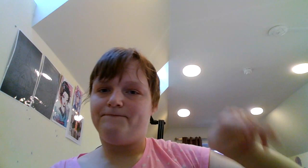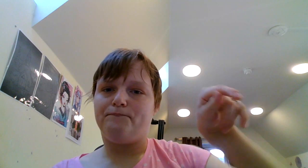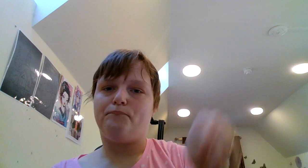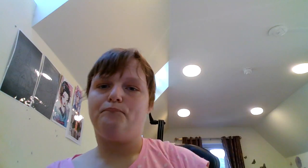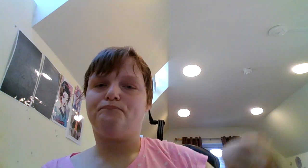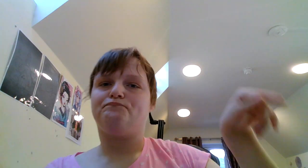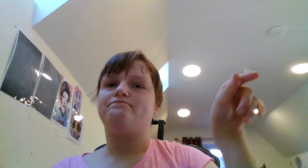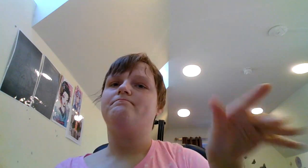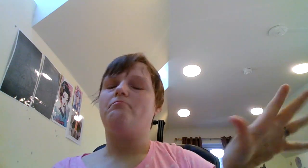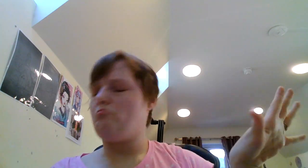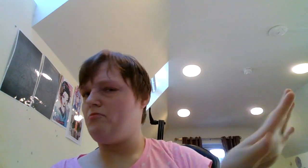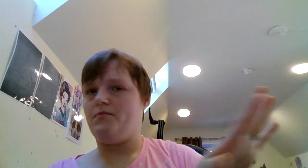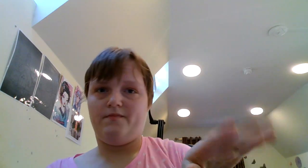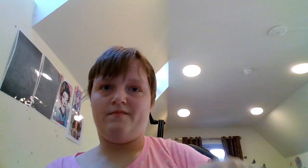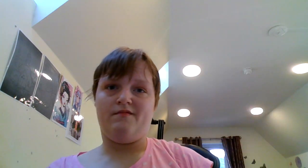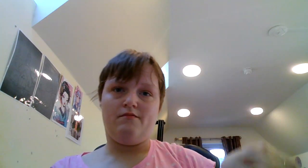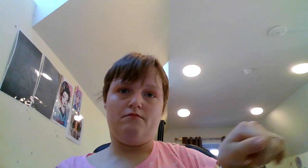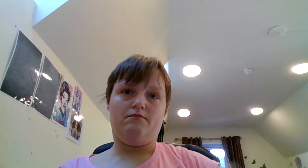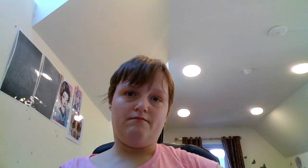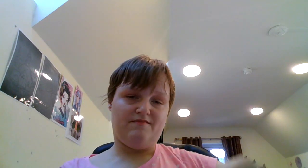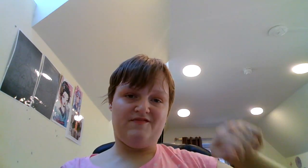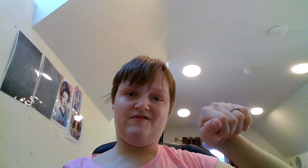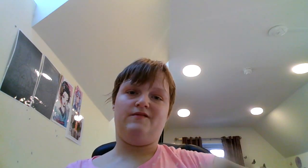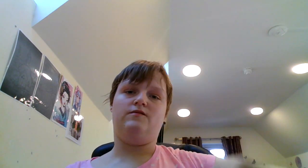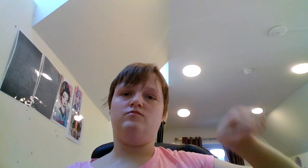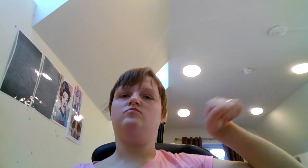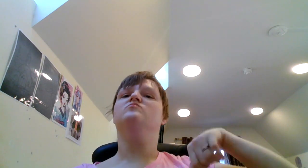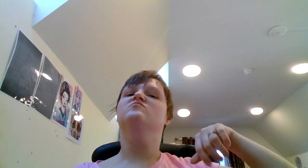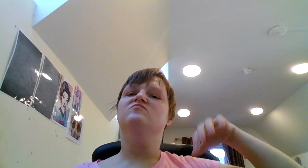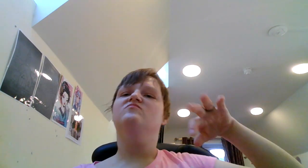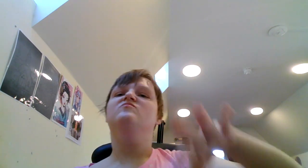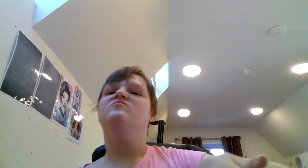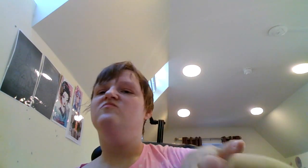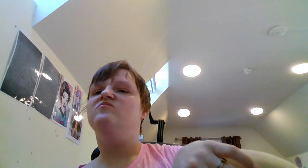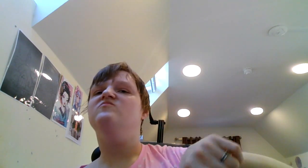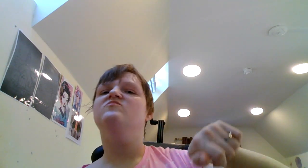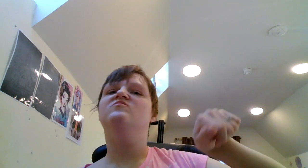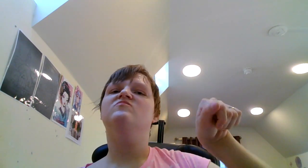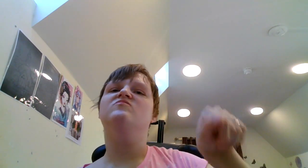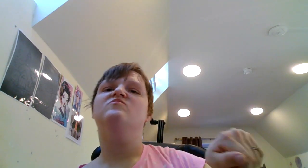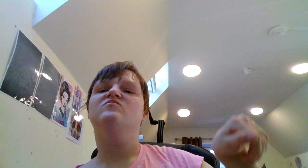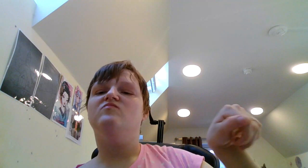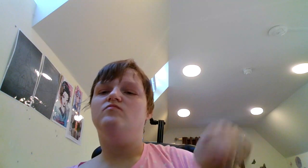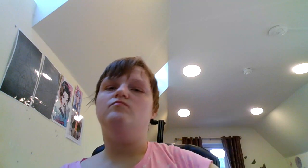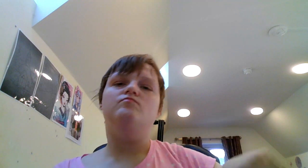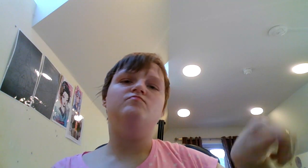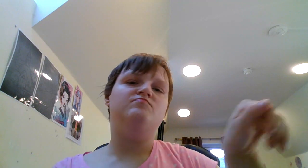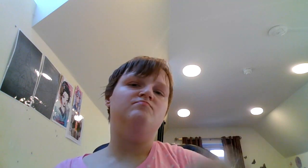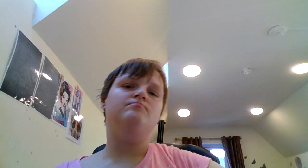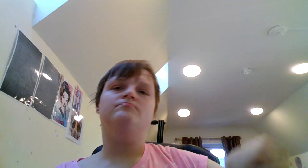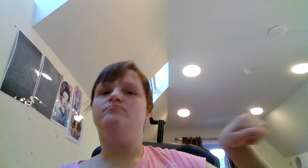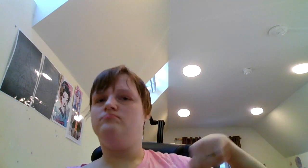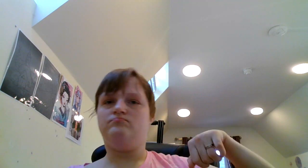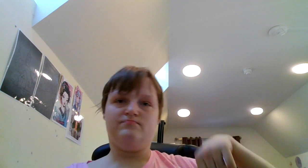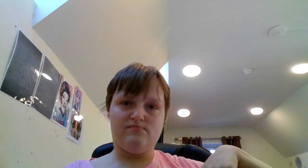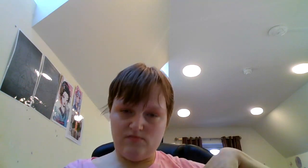attacking and destroying insulin-producing cells in the pancreas. Insulin is a hormone produced